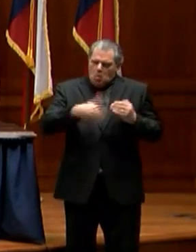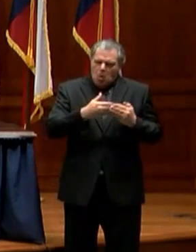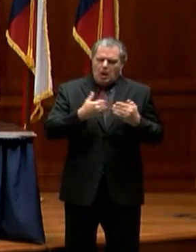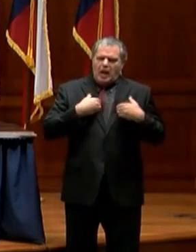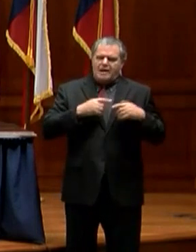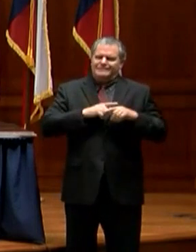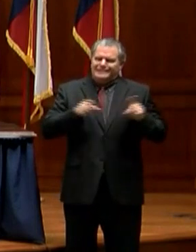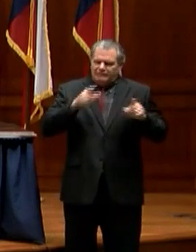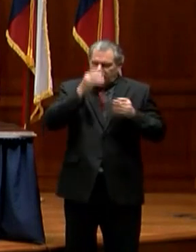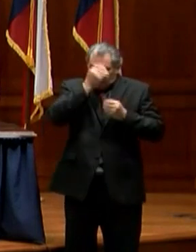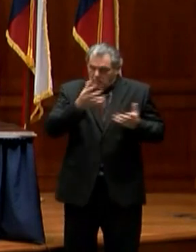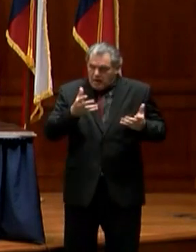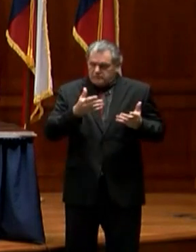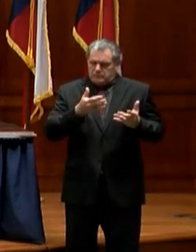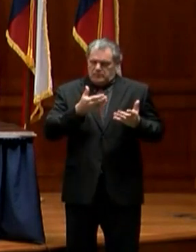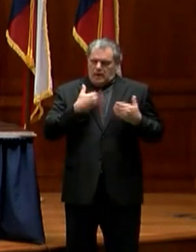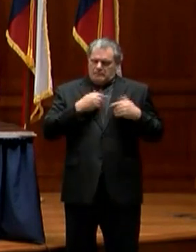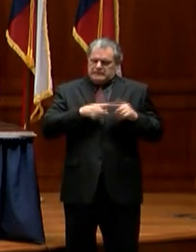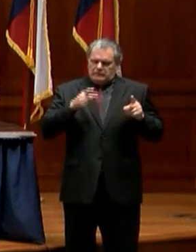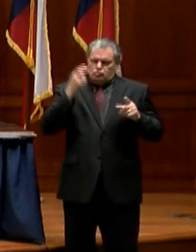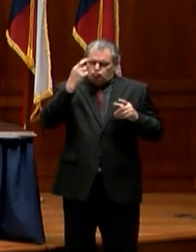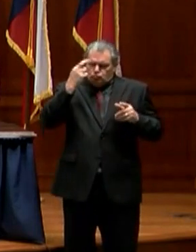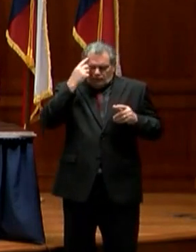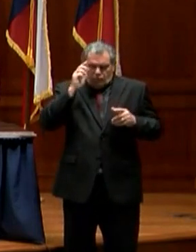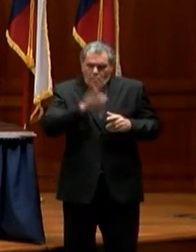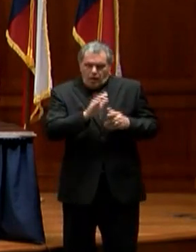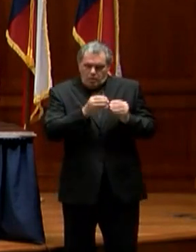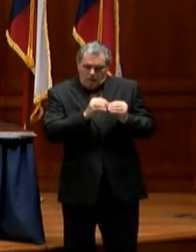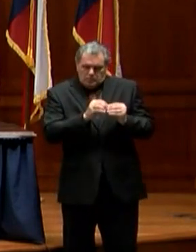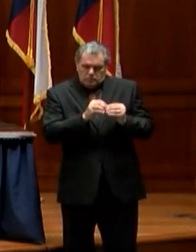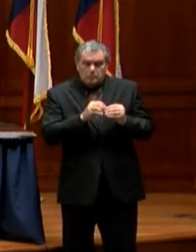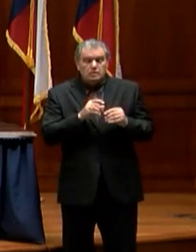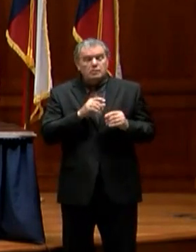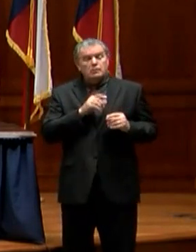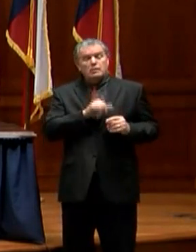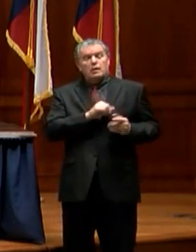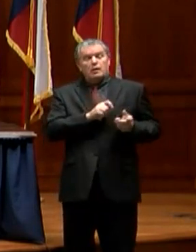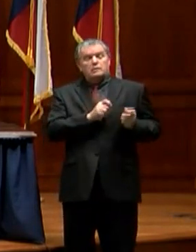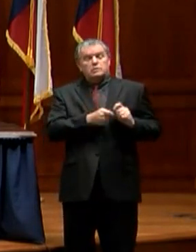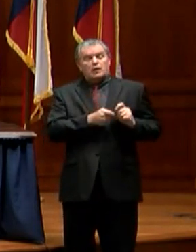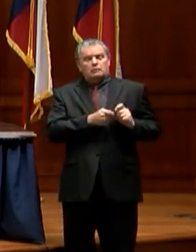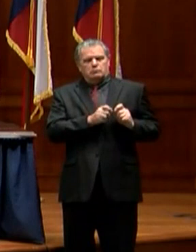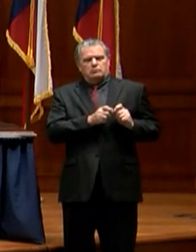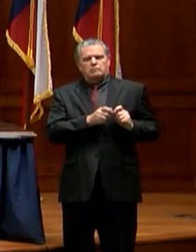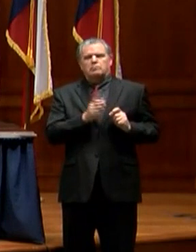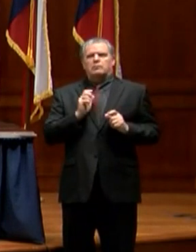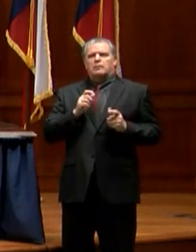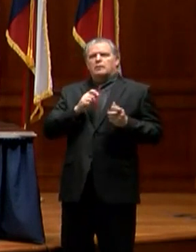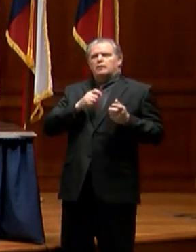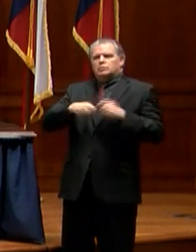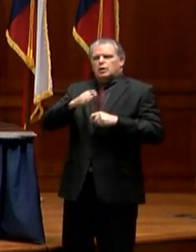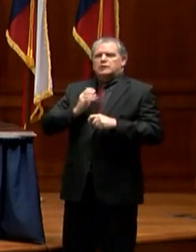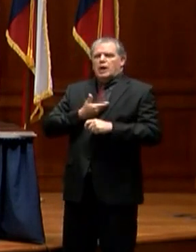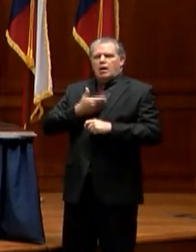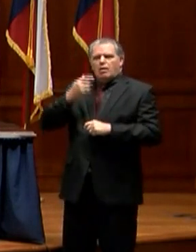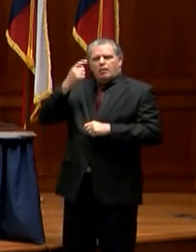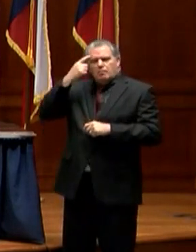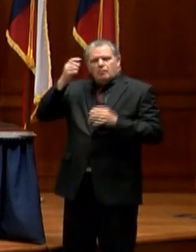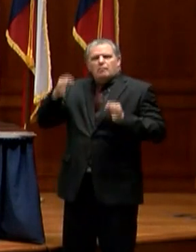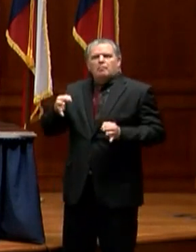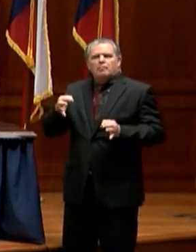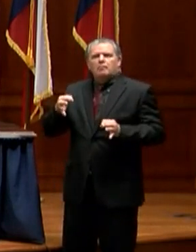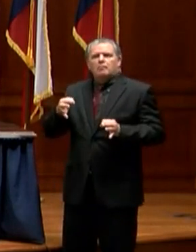out there to plug in. And as they do so, the actual models change. So we think the wisest course is to